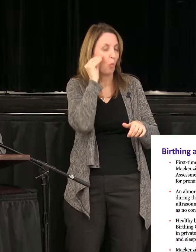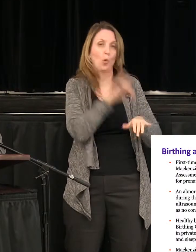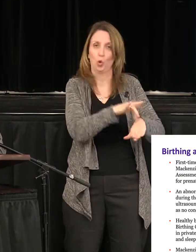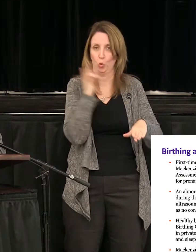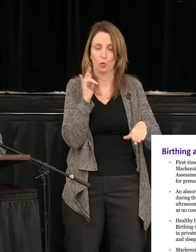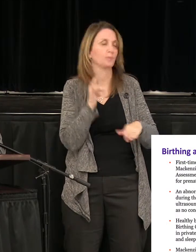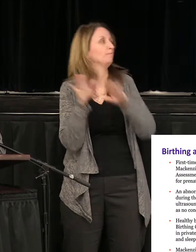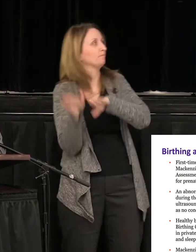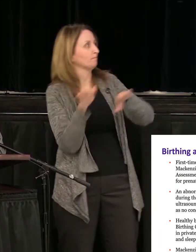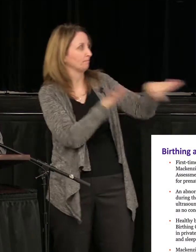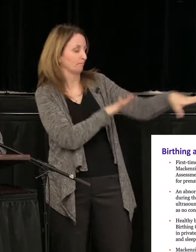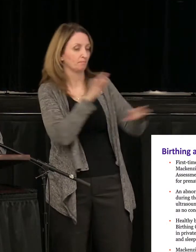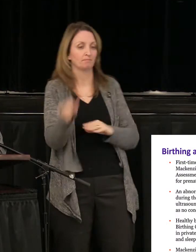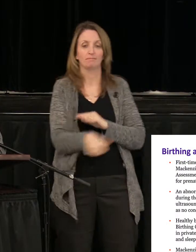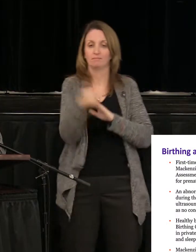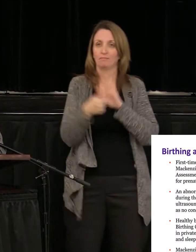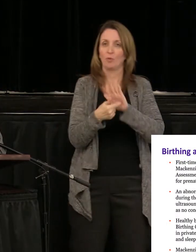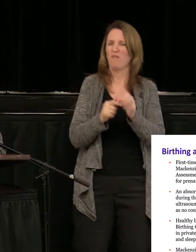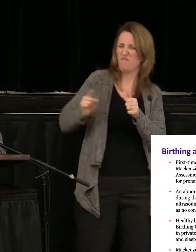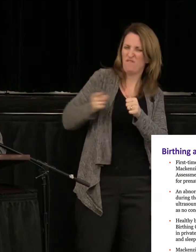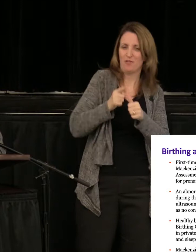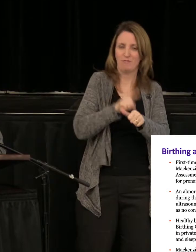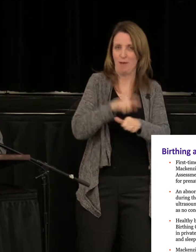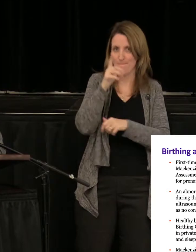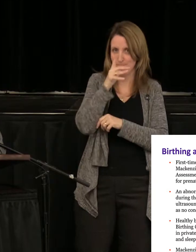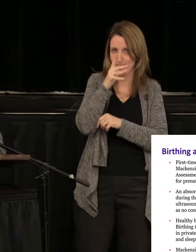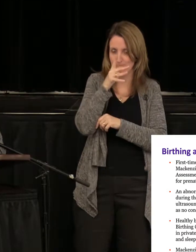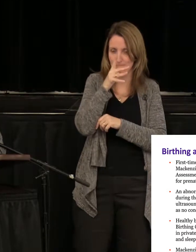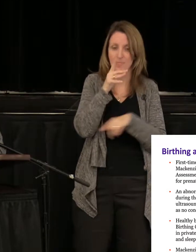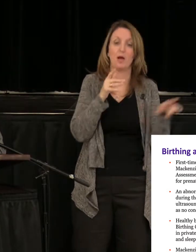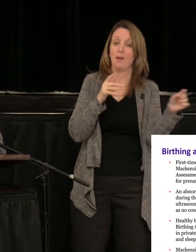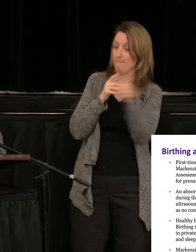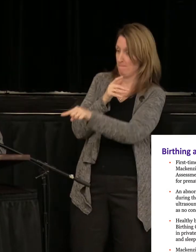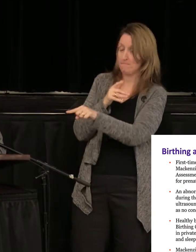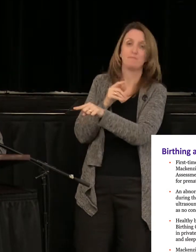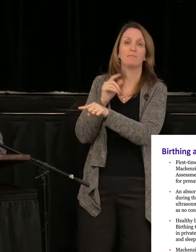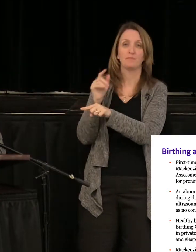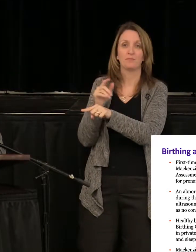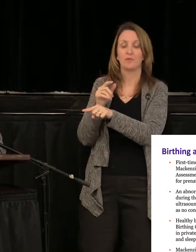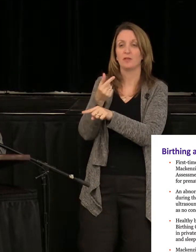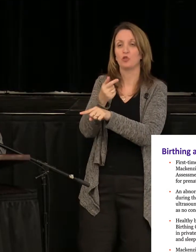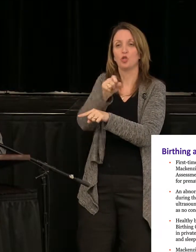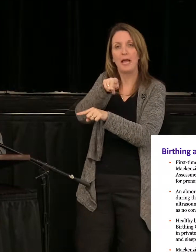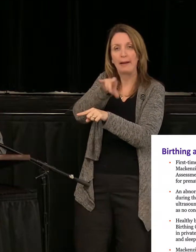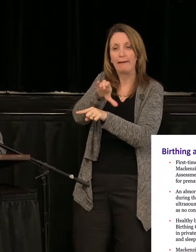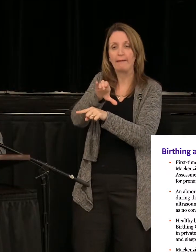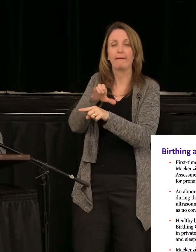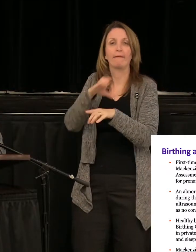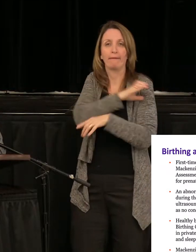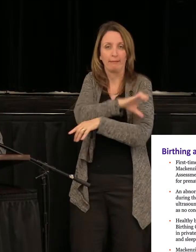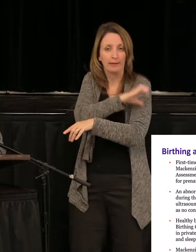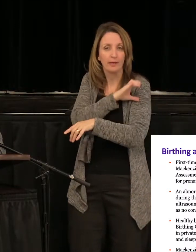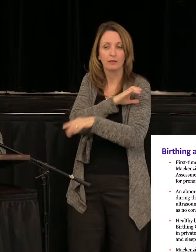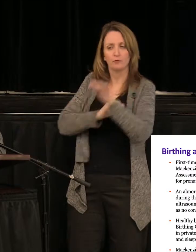So here's another example. This first-time mother is referred to Mackenzie Health Pregnancy Assessment and Genetic Clinic for prenatal screening, because in